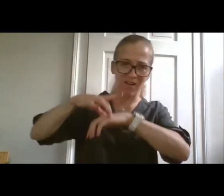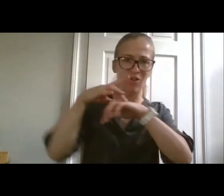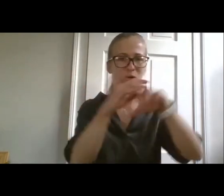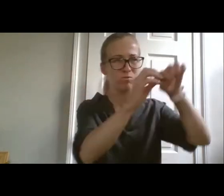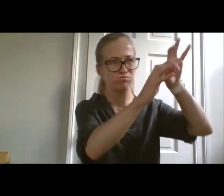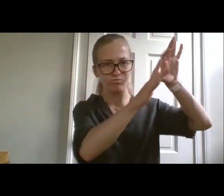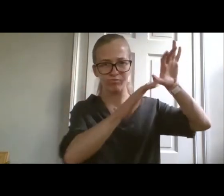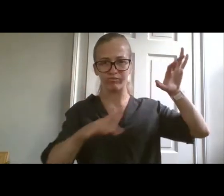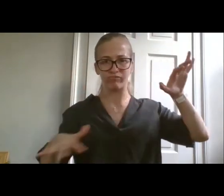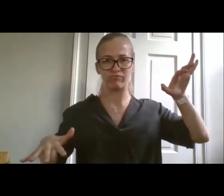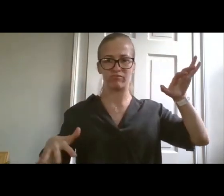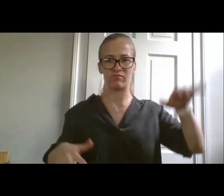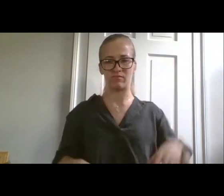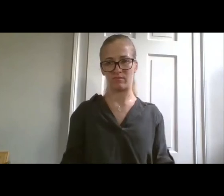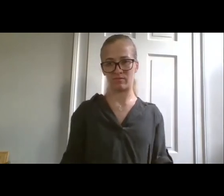mountainside.